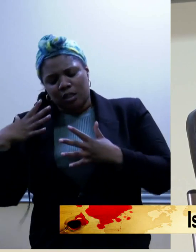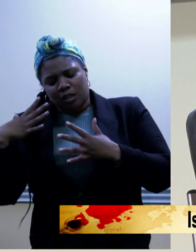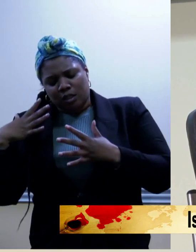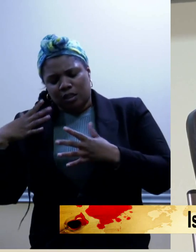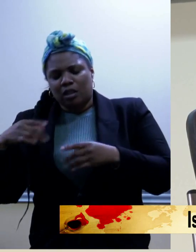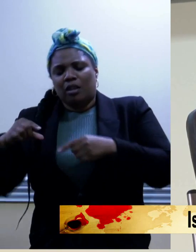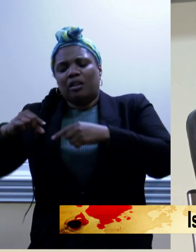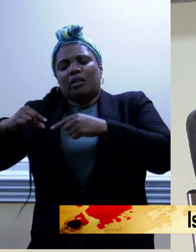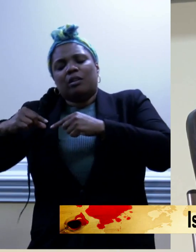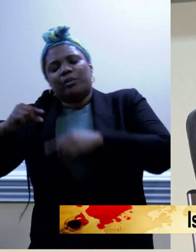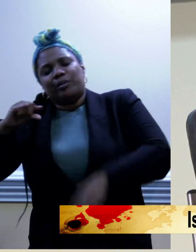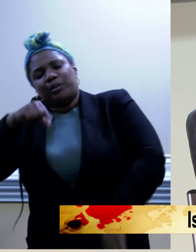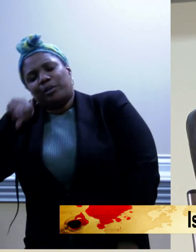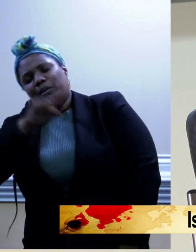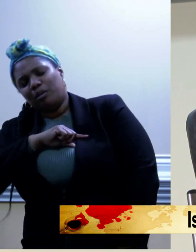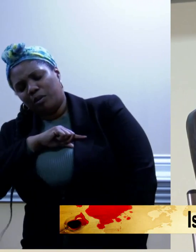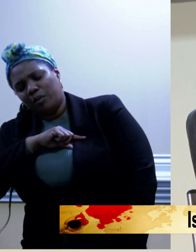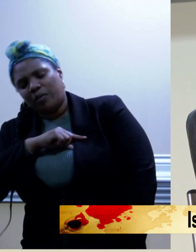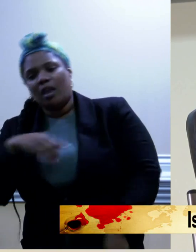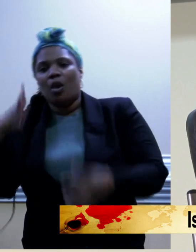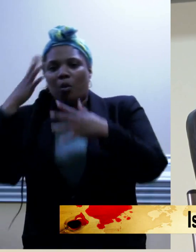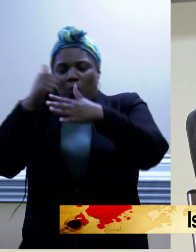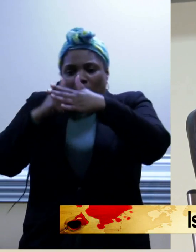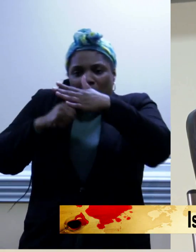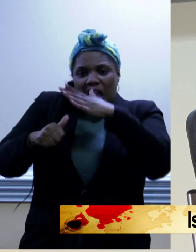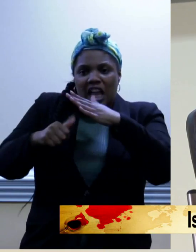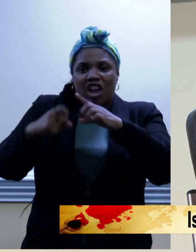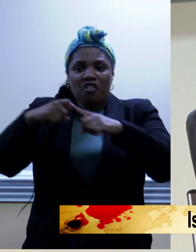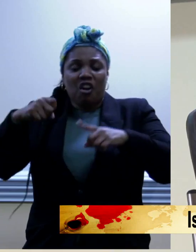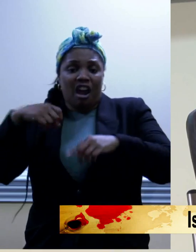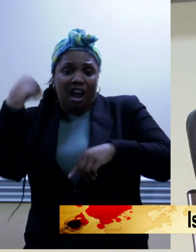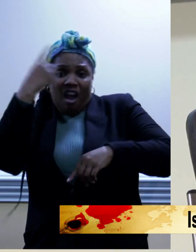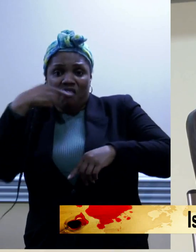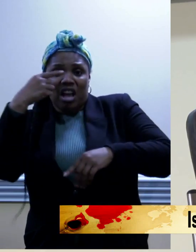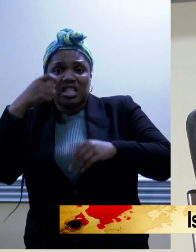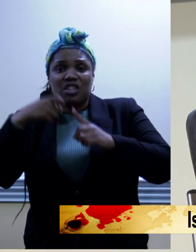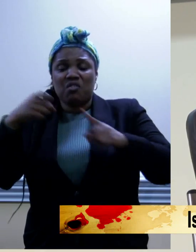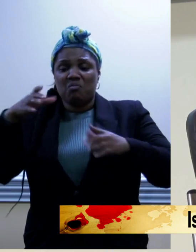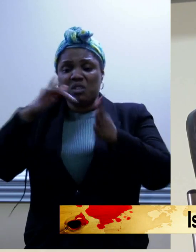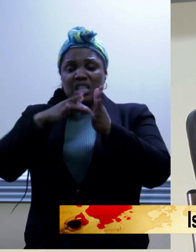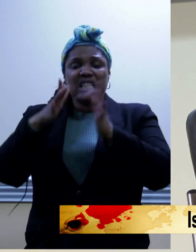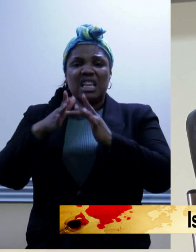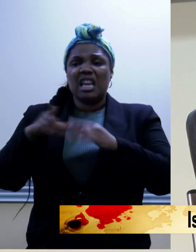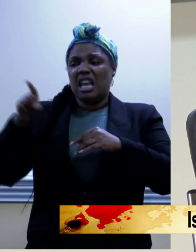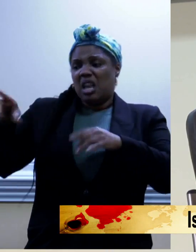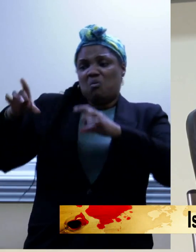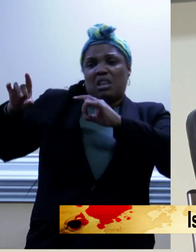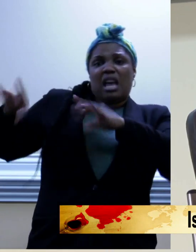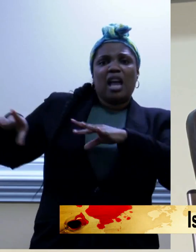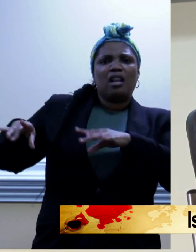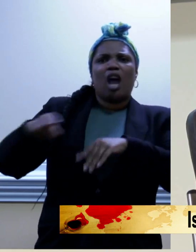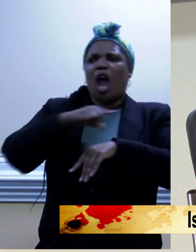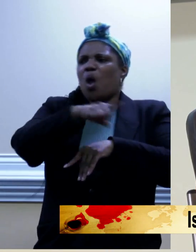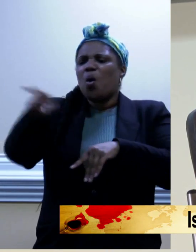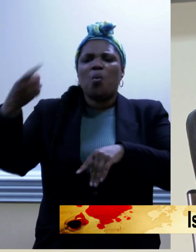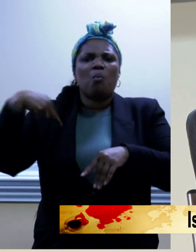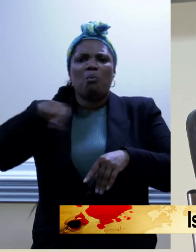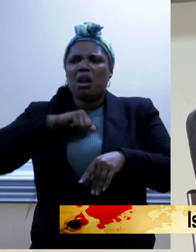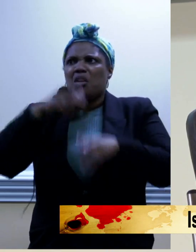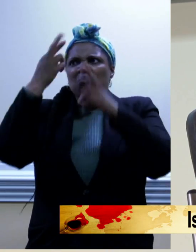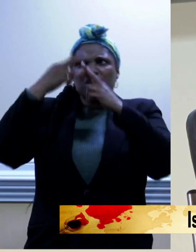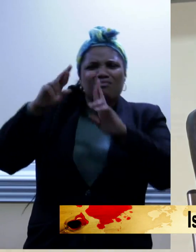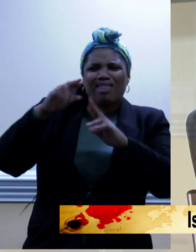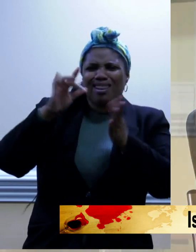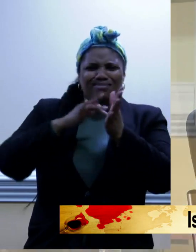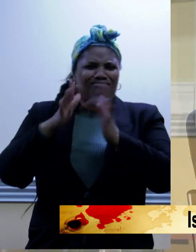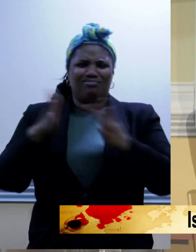with grief. And we hid as if it were our faces from him. He was despised and we esteemed him not. Now,